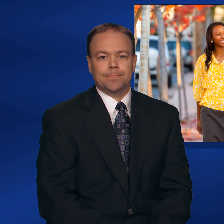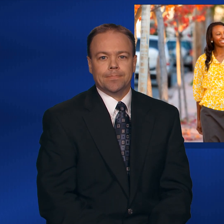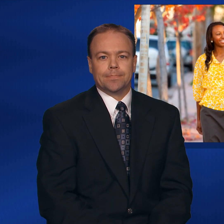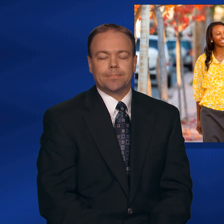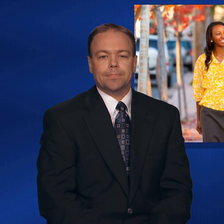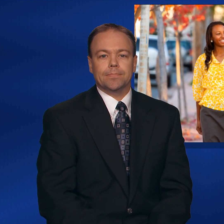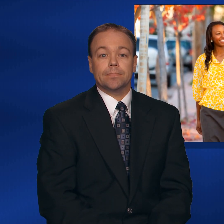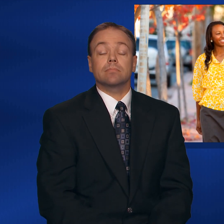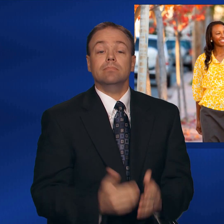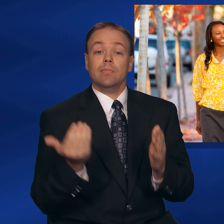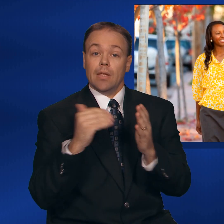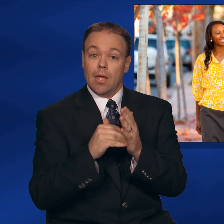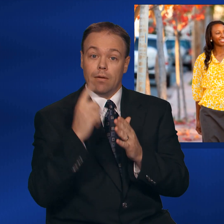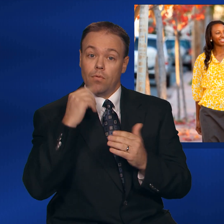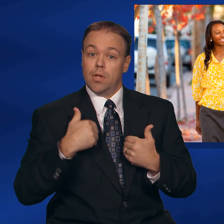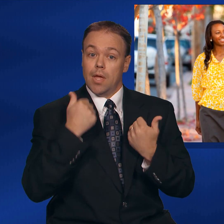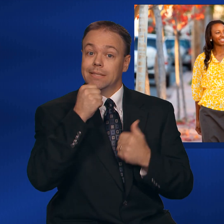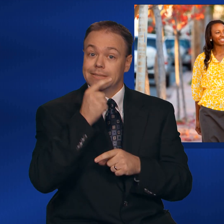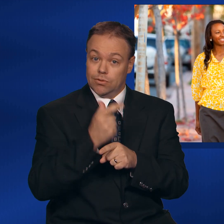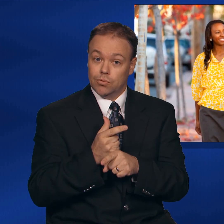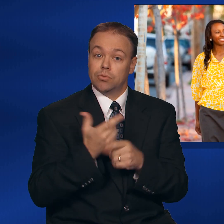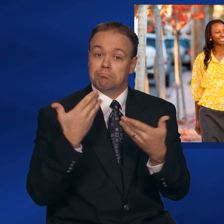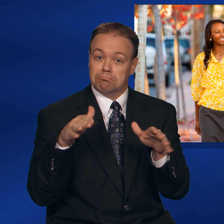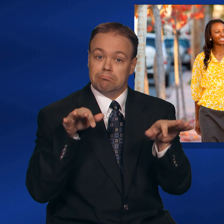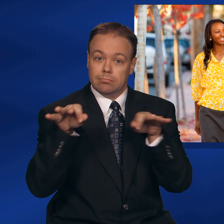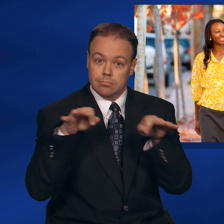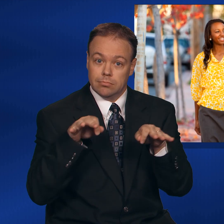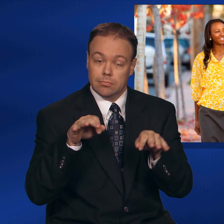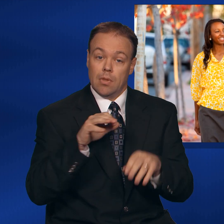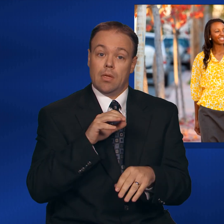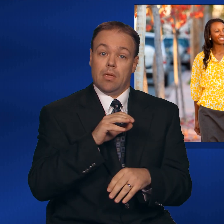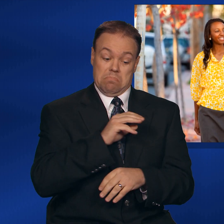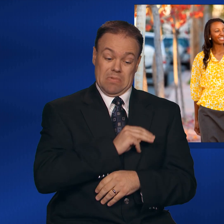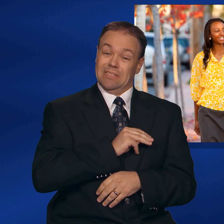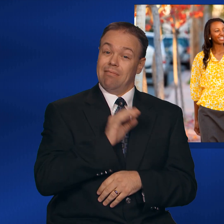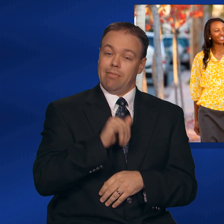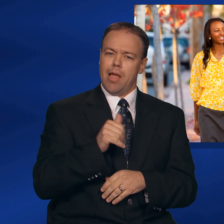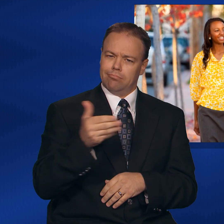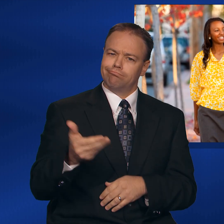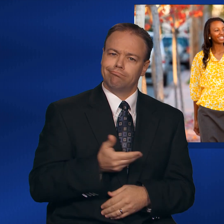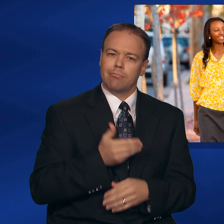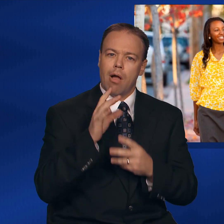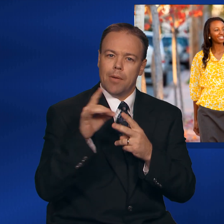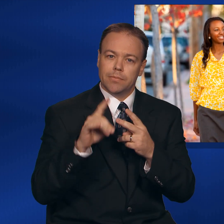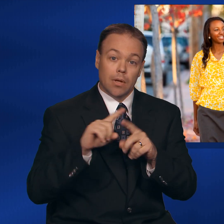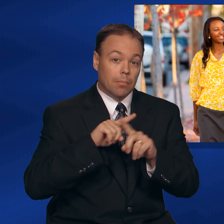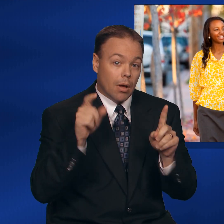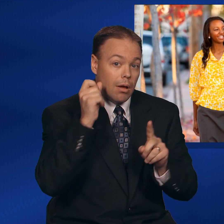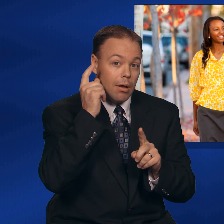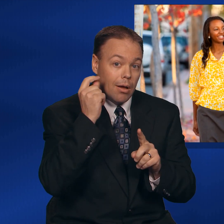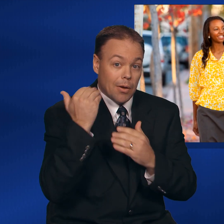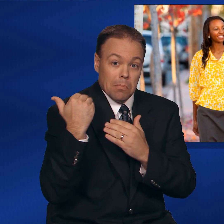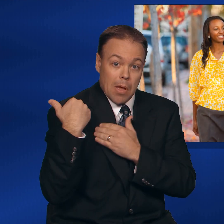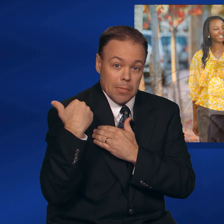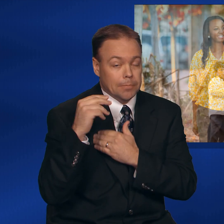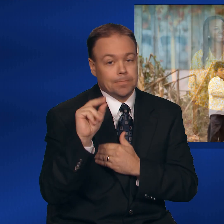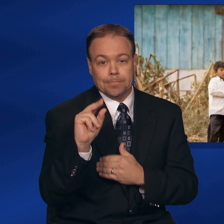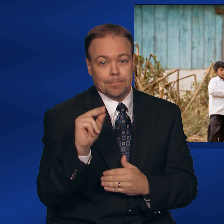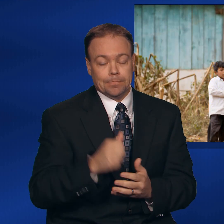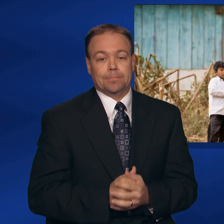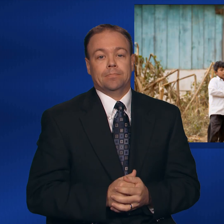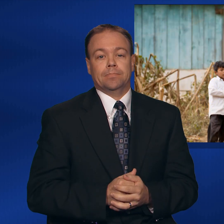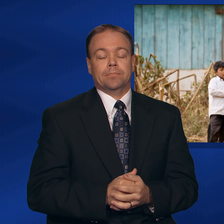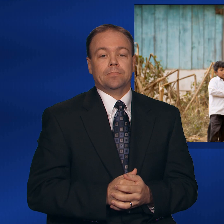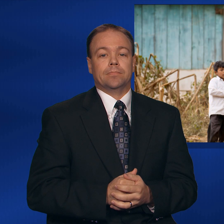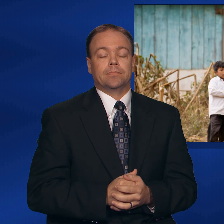he explained that for young sisters, a mission is a welcome option, but not a responsibility. And